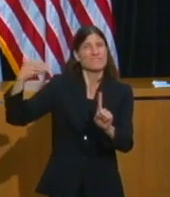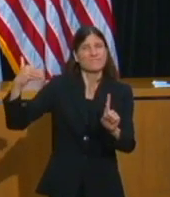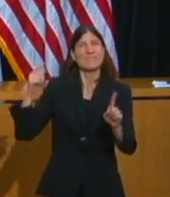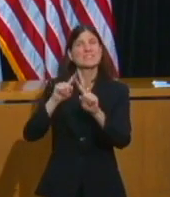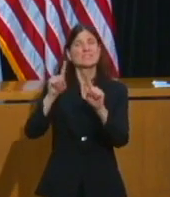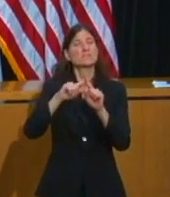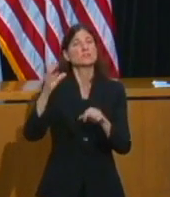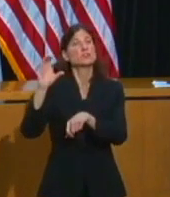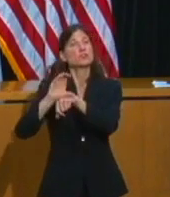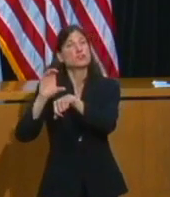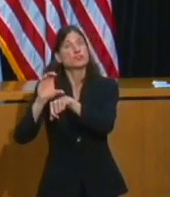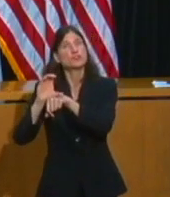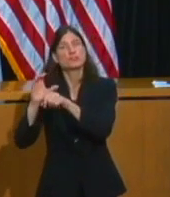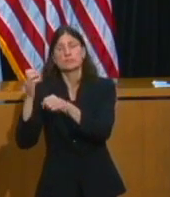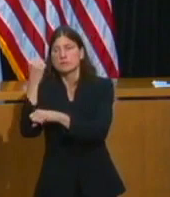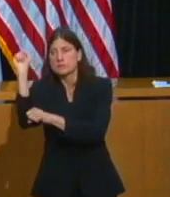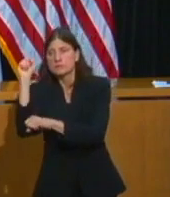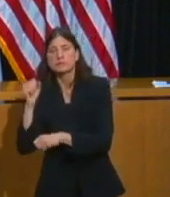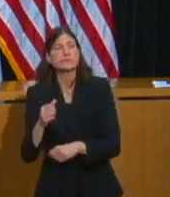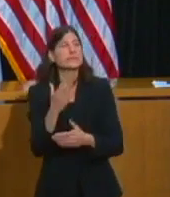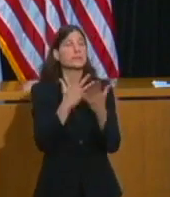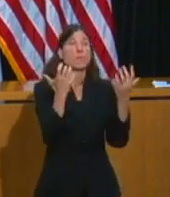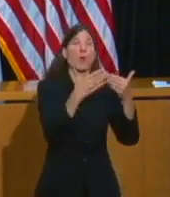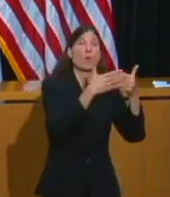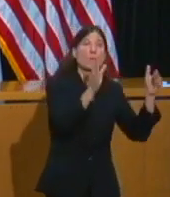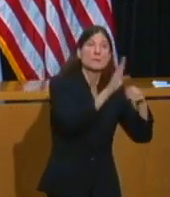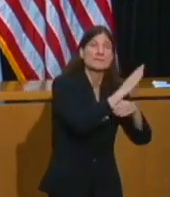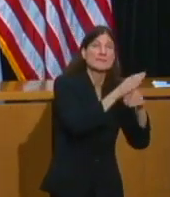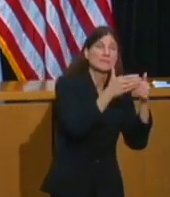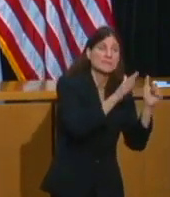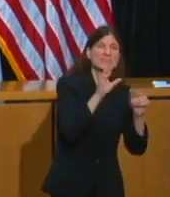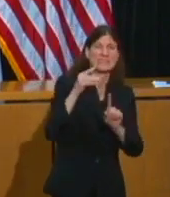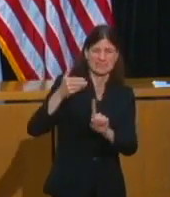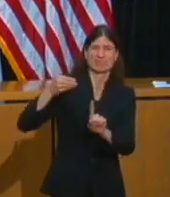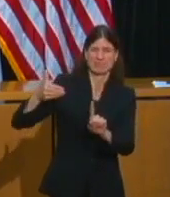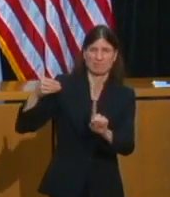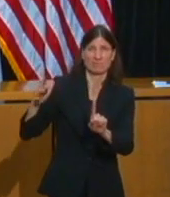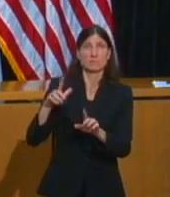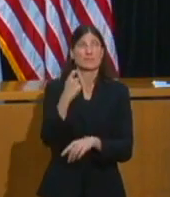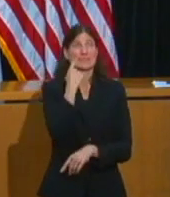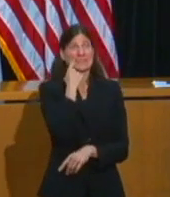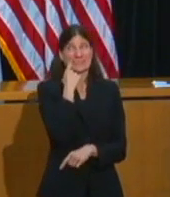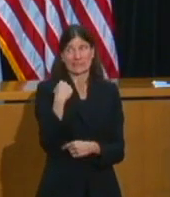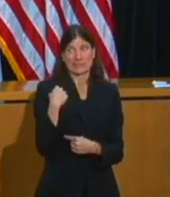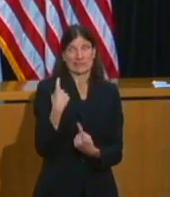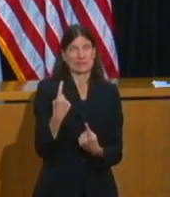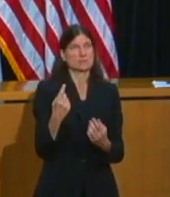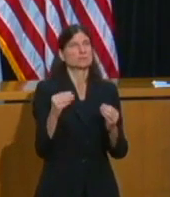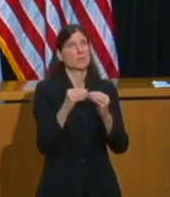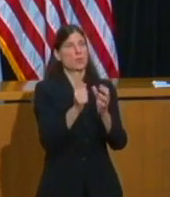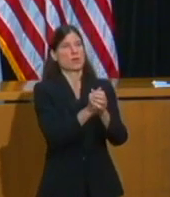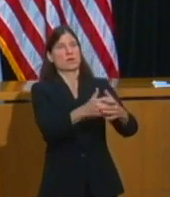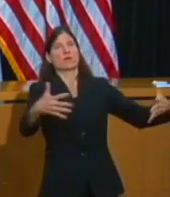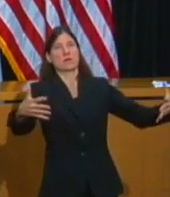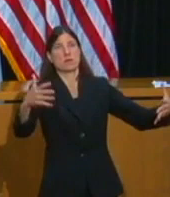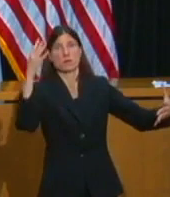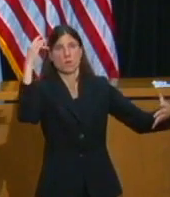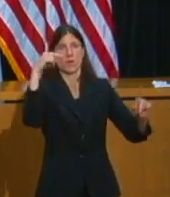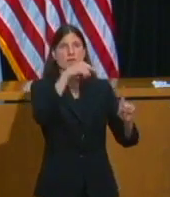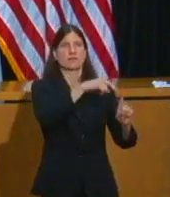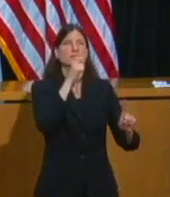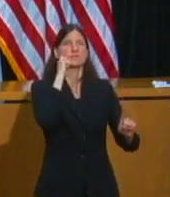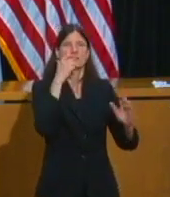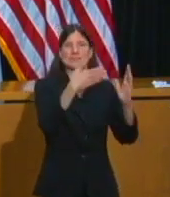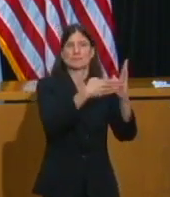But no one at the state or the local level has tried to shut anybody down from executing that First Amendment right. What would an impact